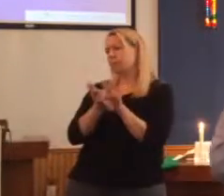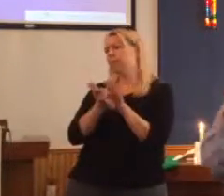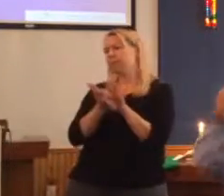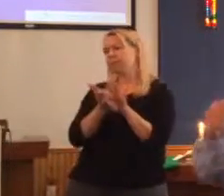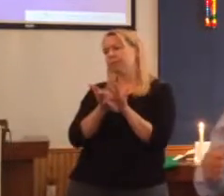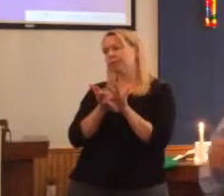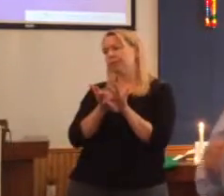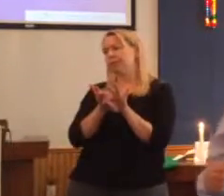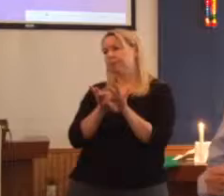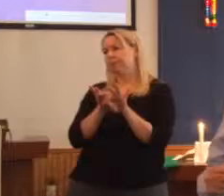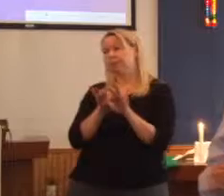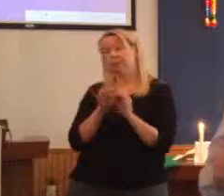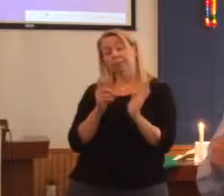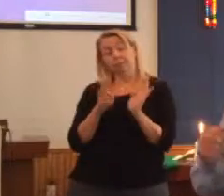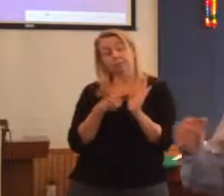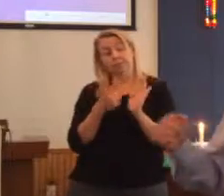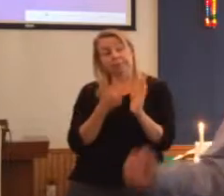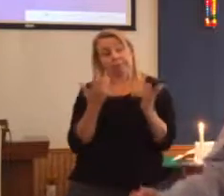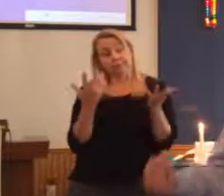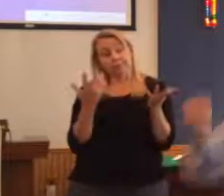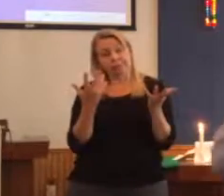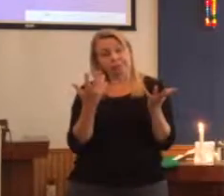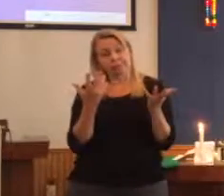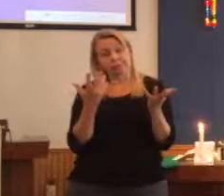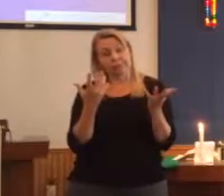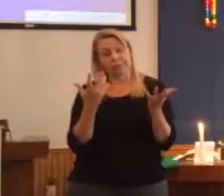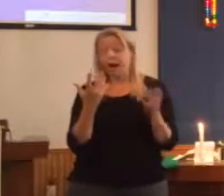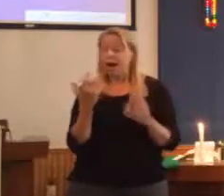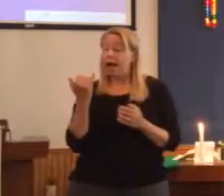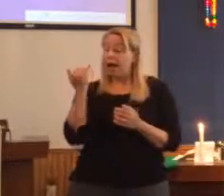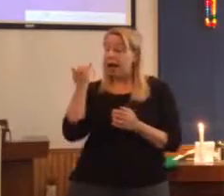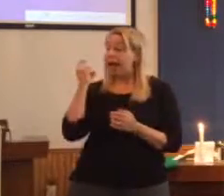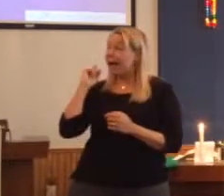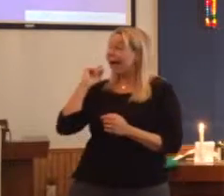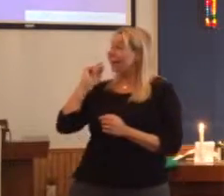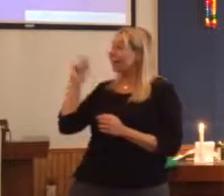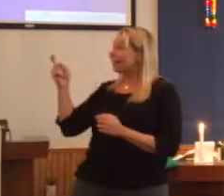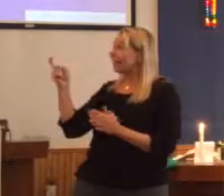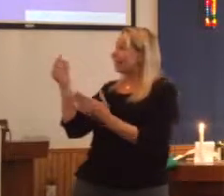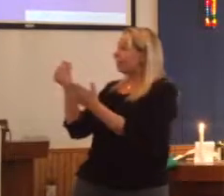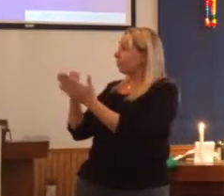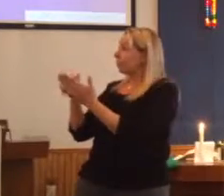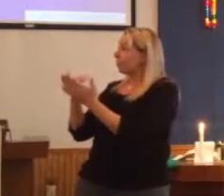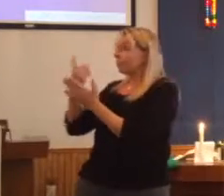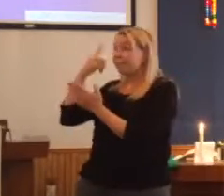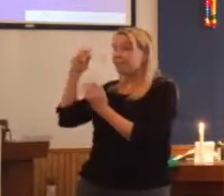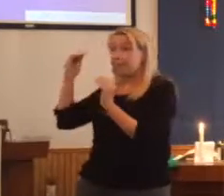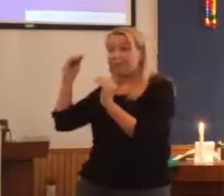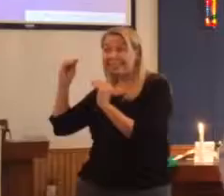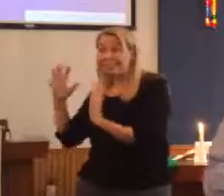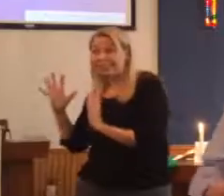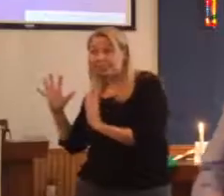that sometimes giving money to the teachers is the answer.